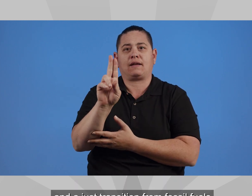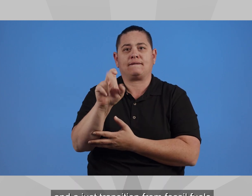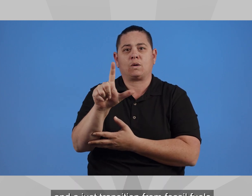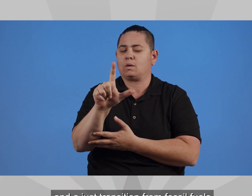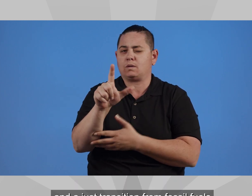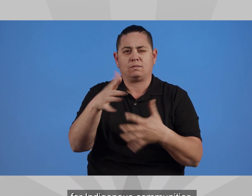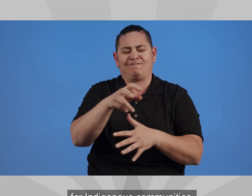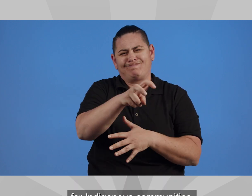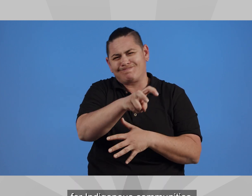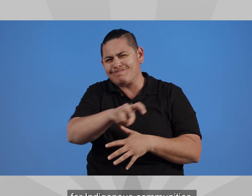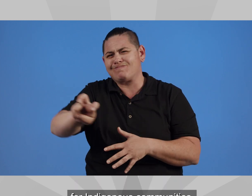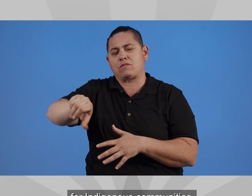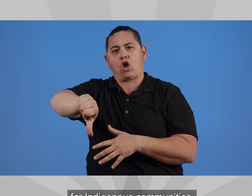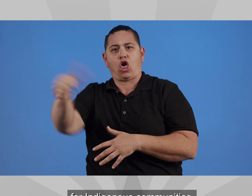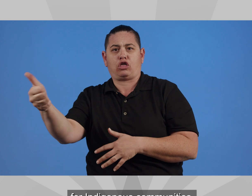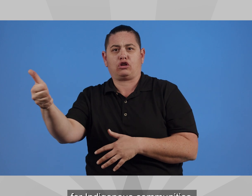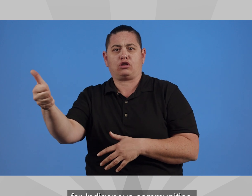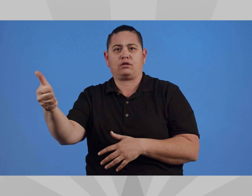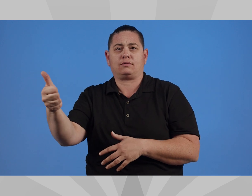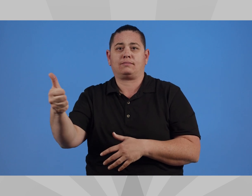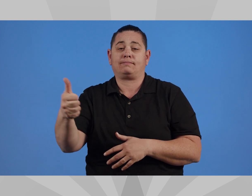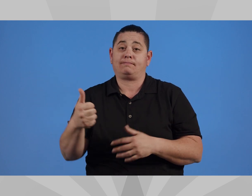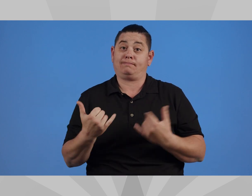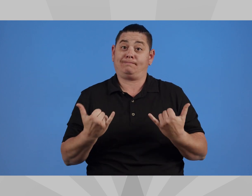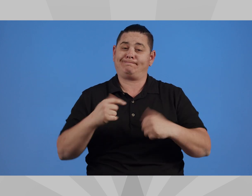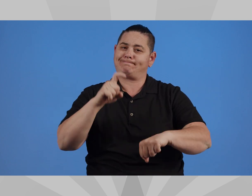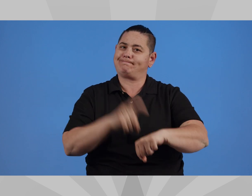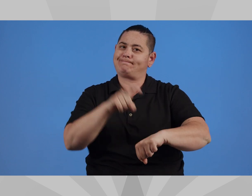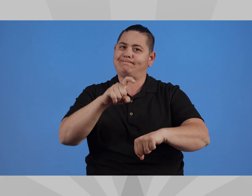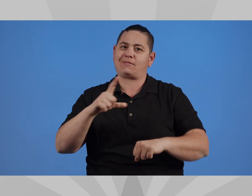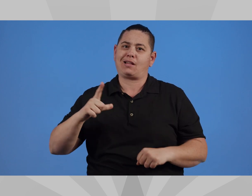fossil fuels for indigenous communities.